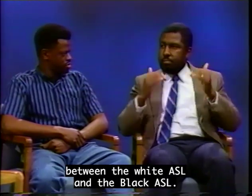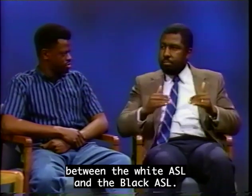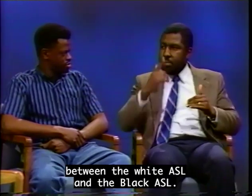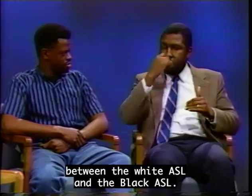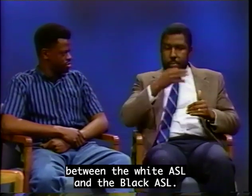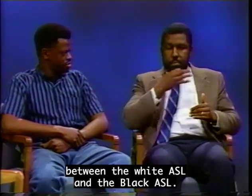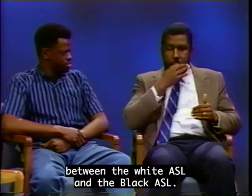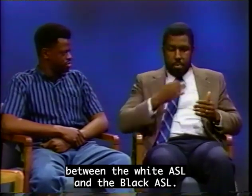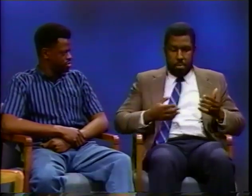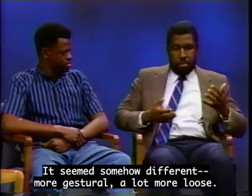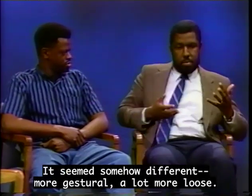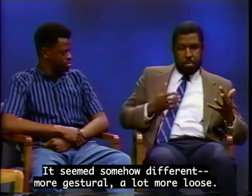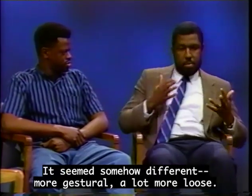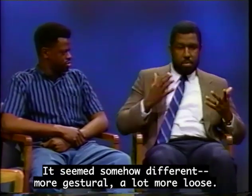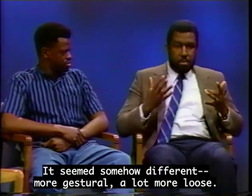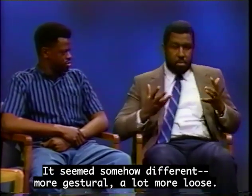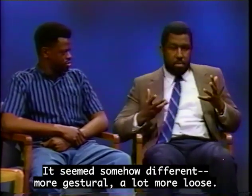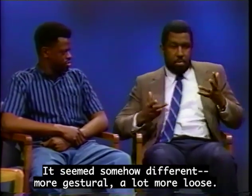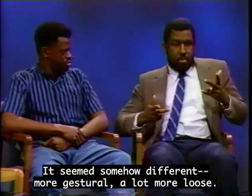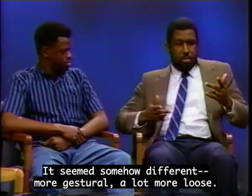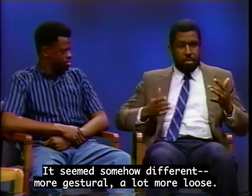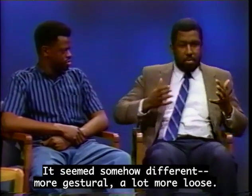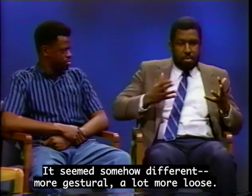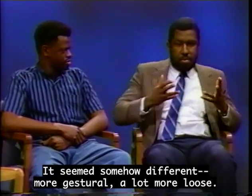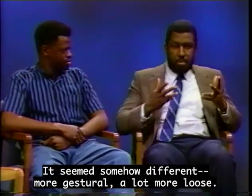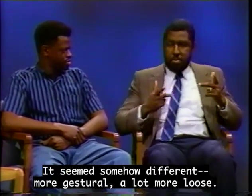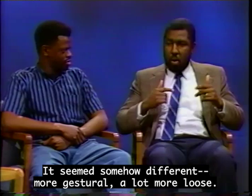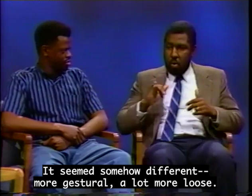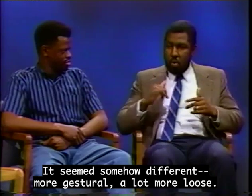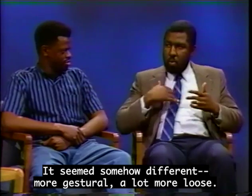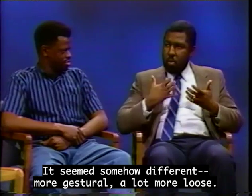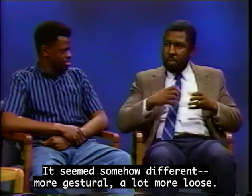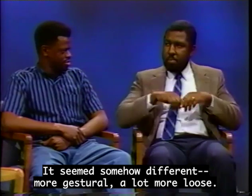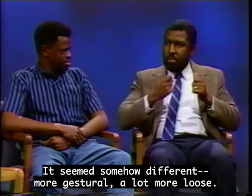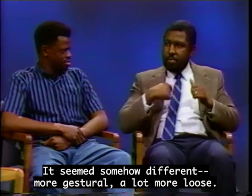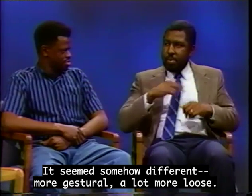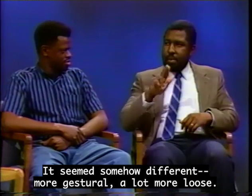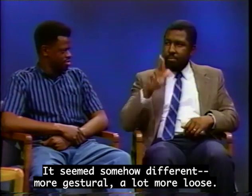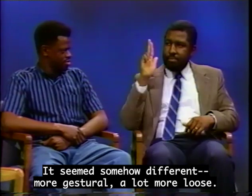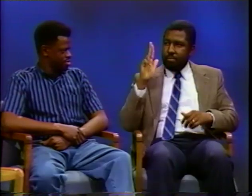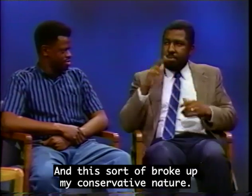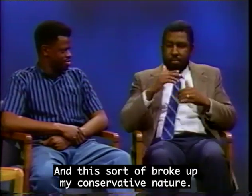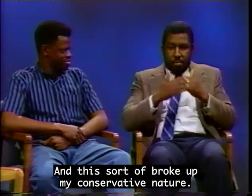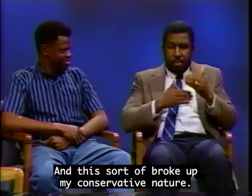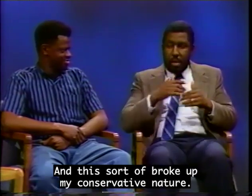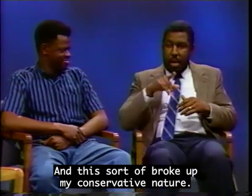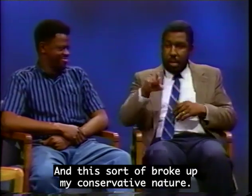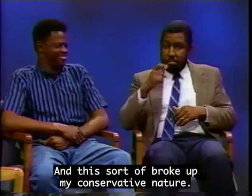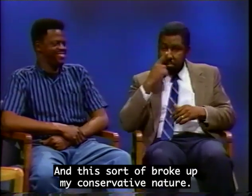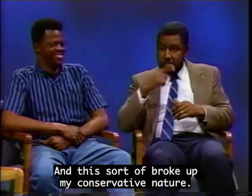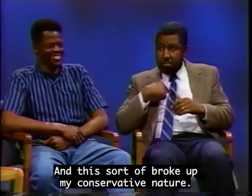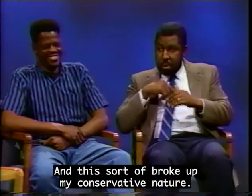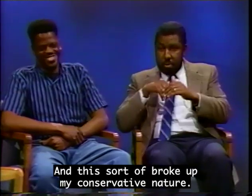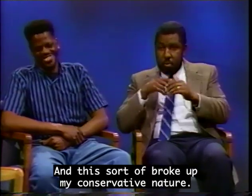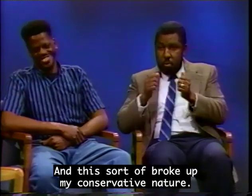and the black ASL. It seemed somehow different, more gestural, a lot more loose. And it sort of broke up my conservative